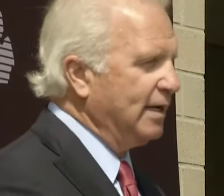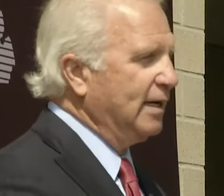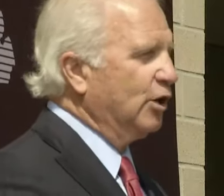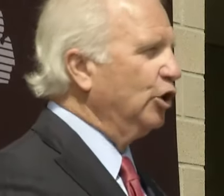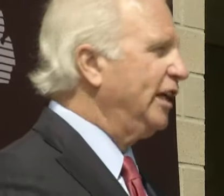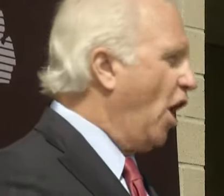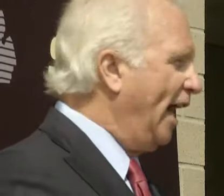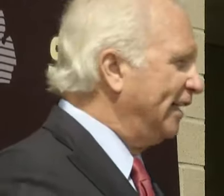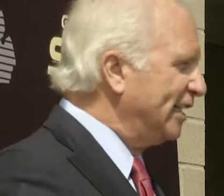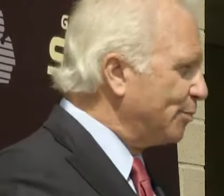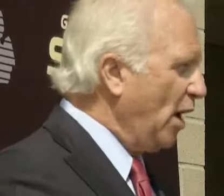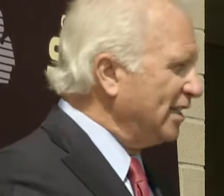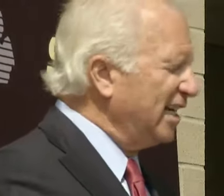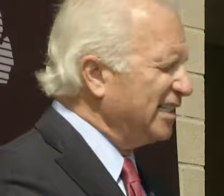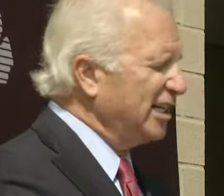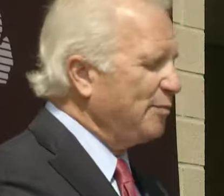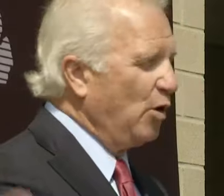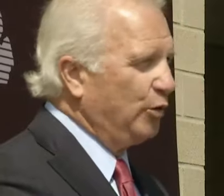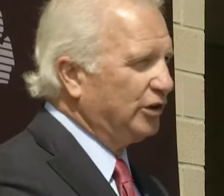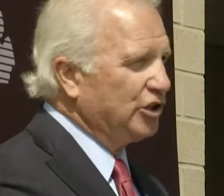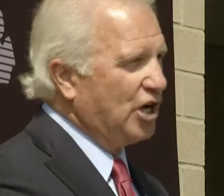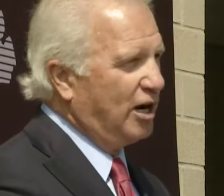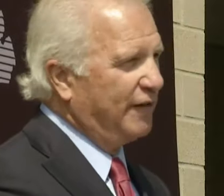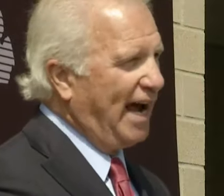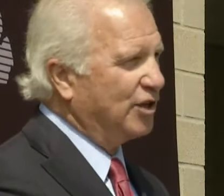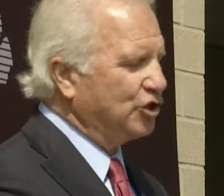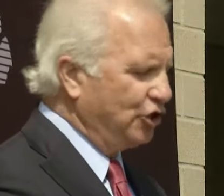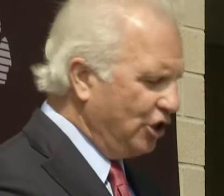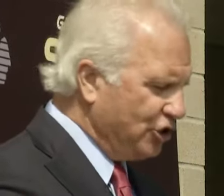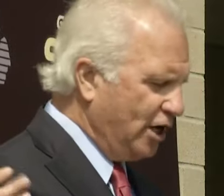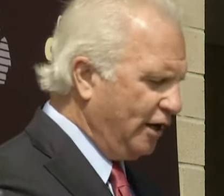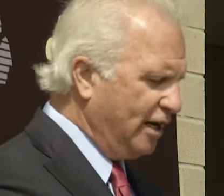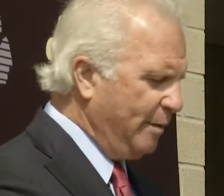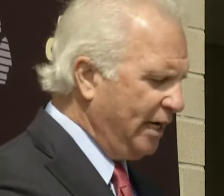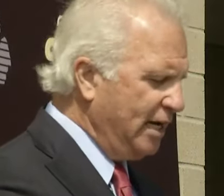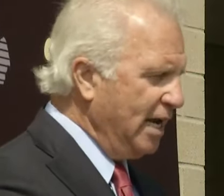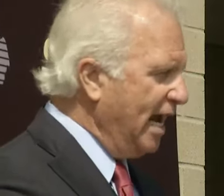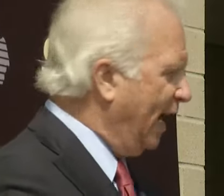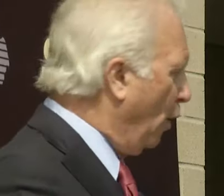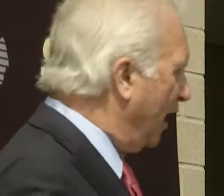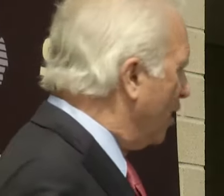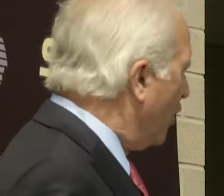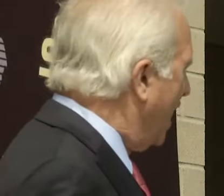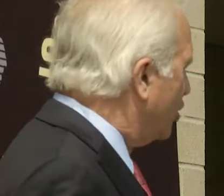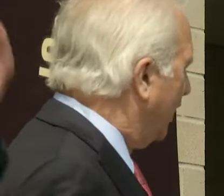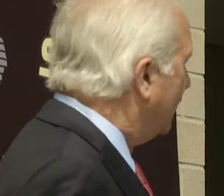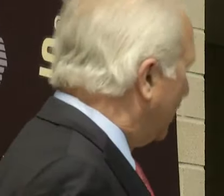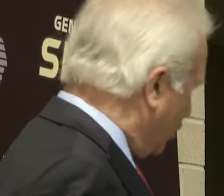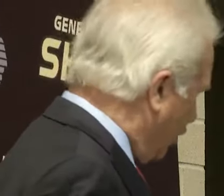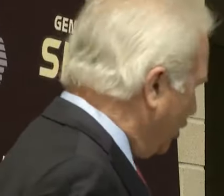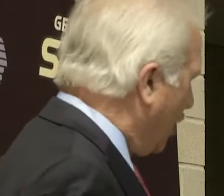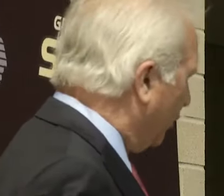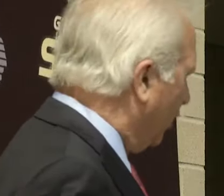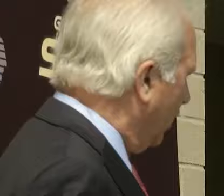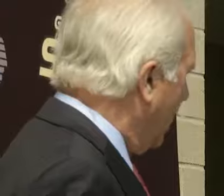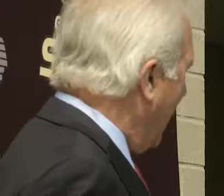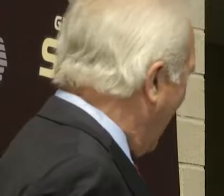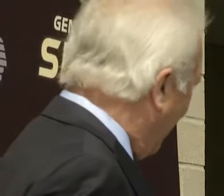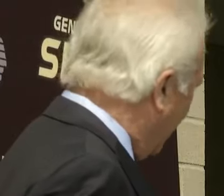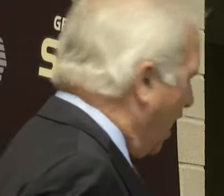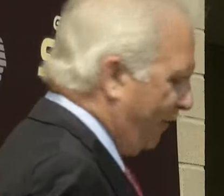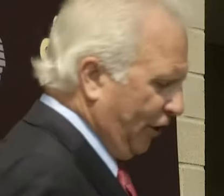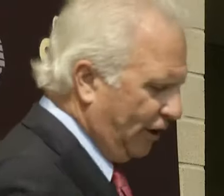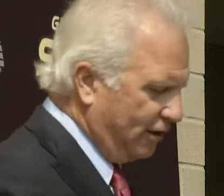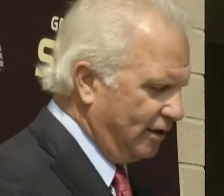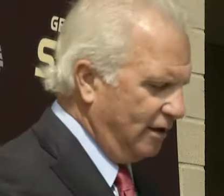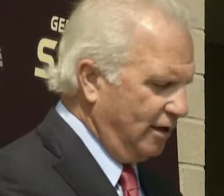expungement. Early on in this process, I spoke with the chair of the House Judiciary Committee, and I want to congratulate the Attorney General